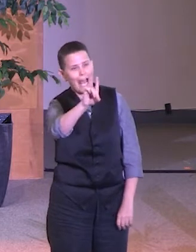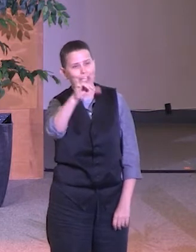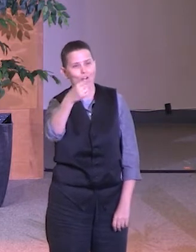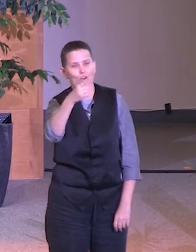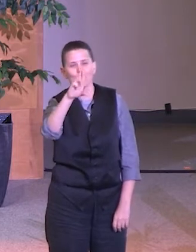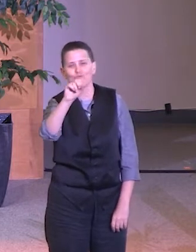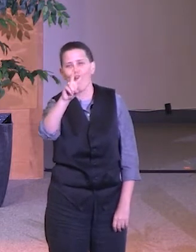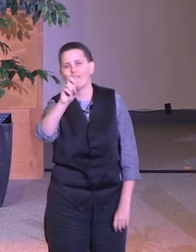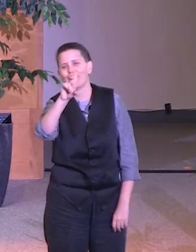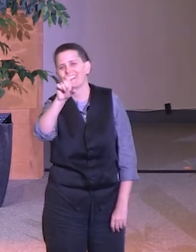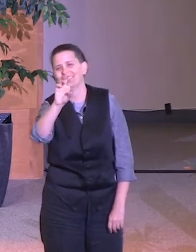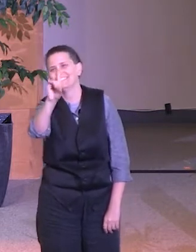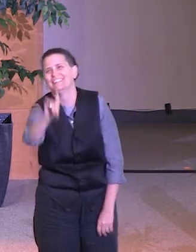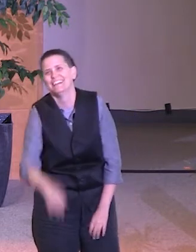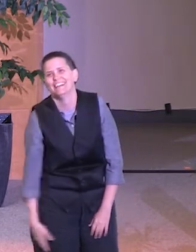Shad.